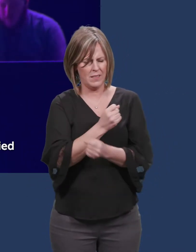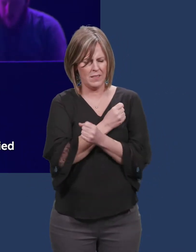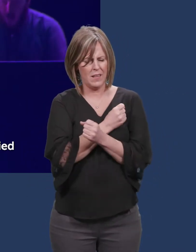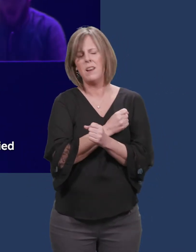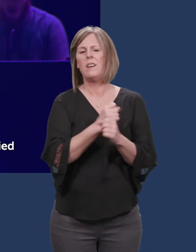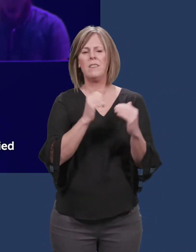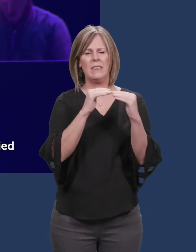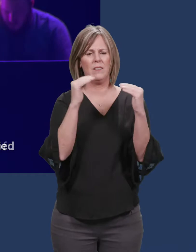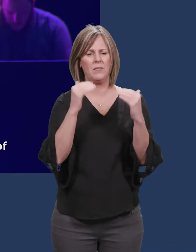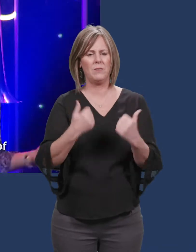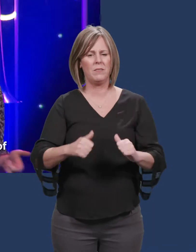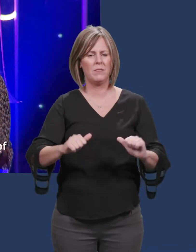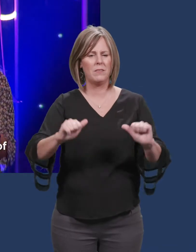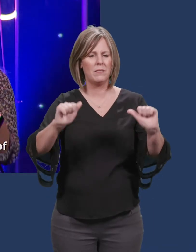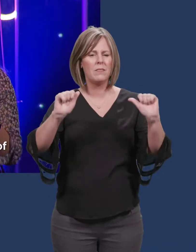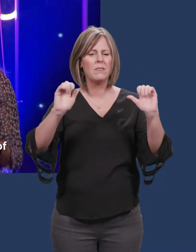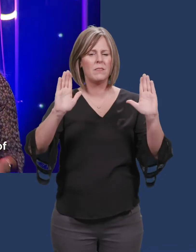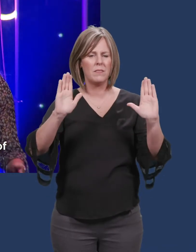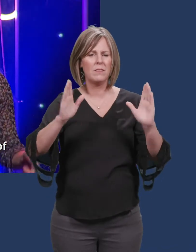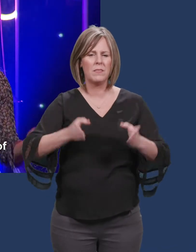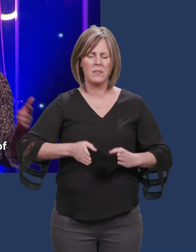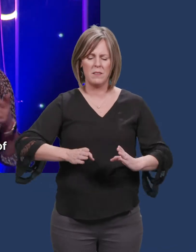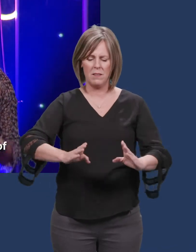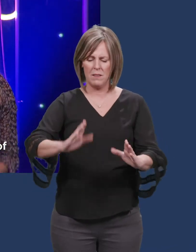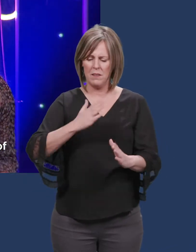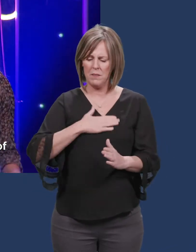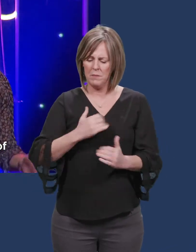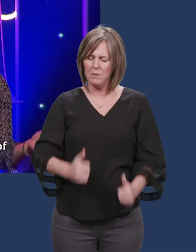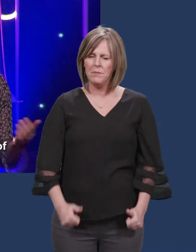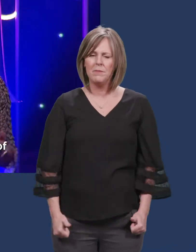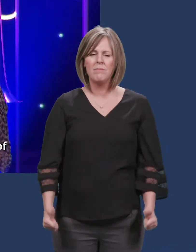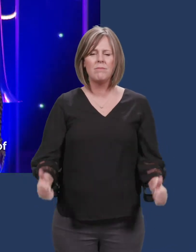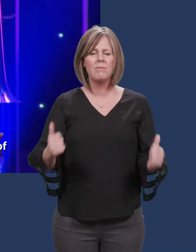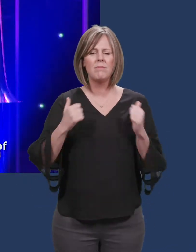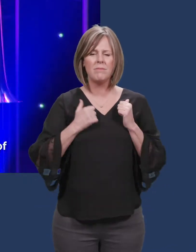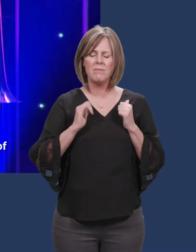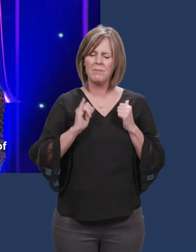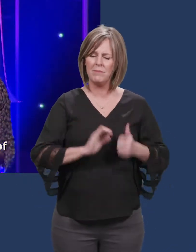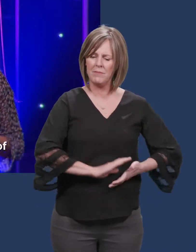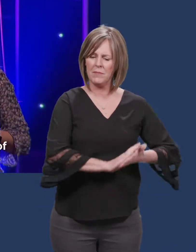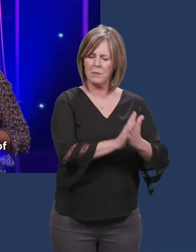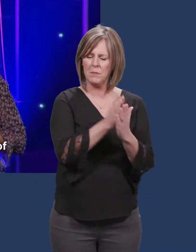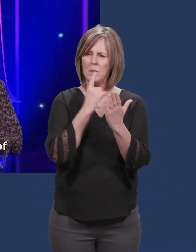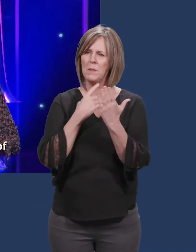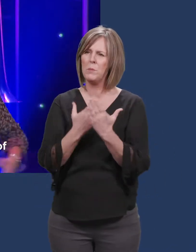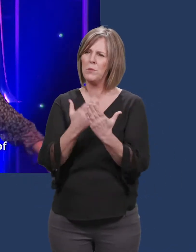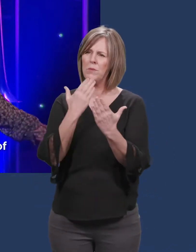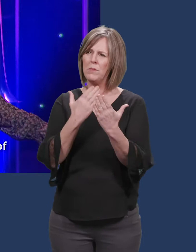baby.